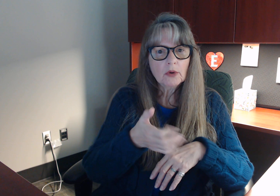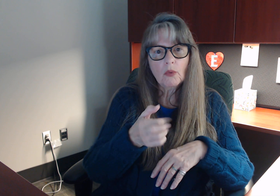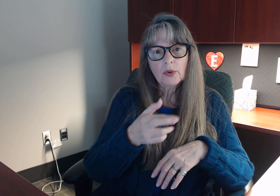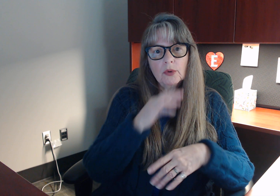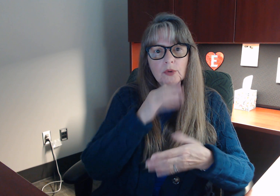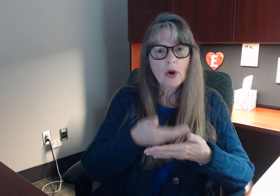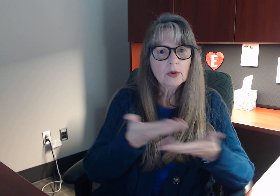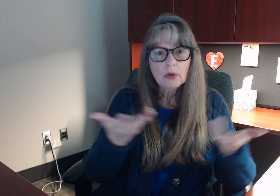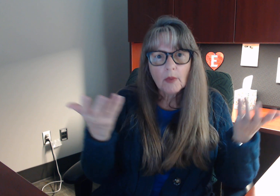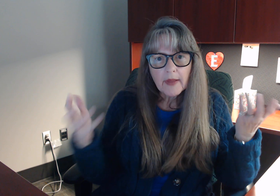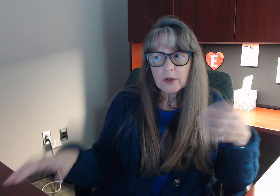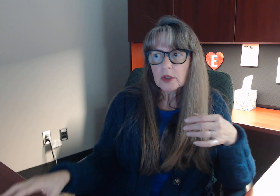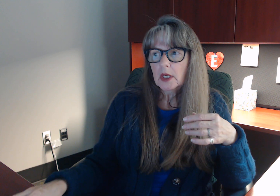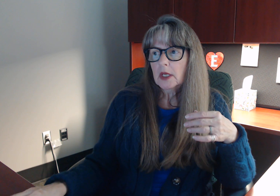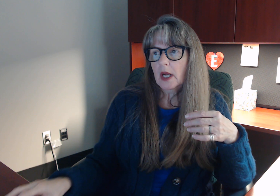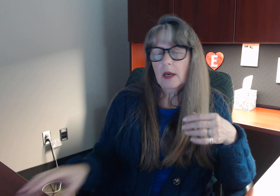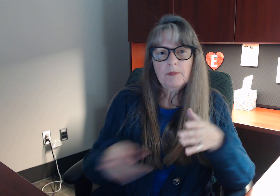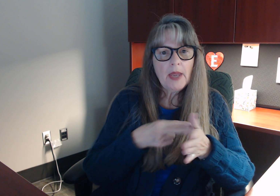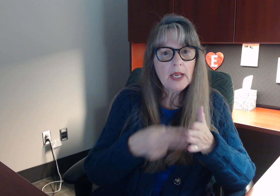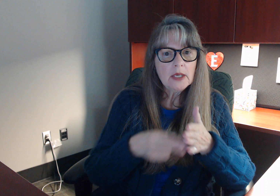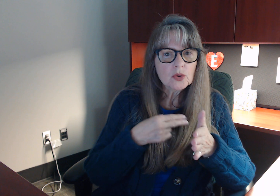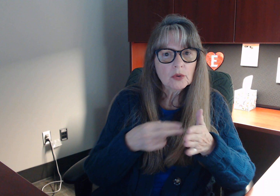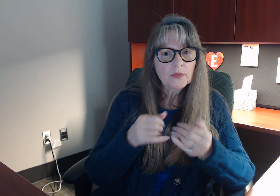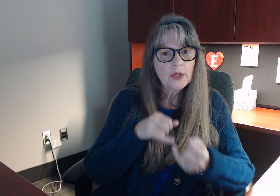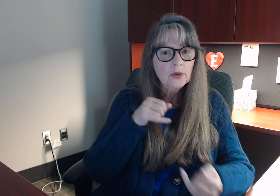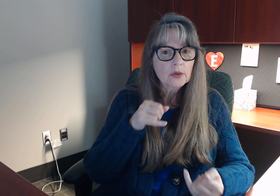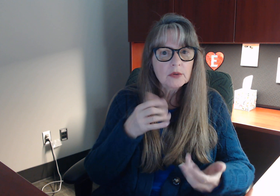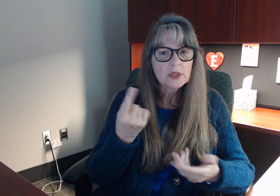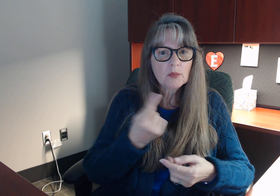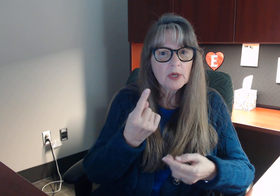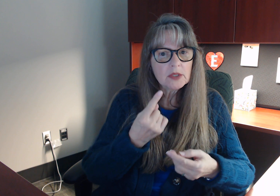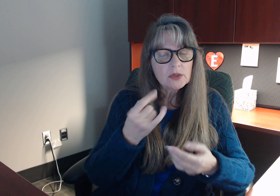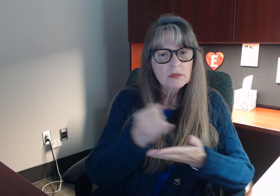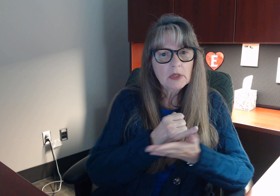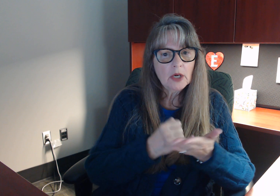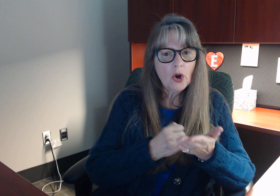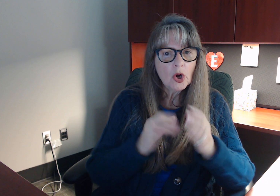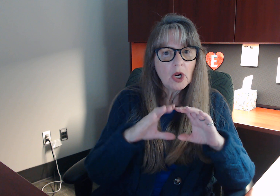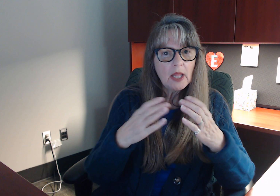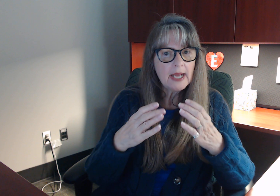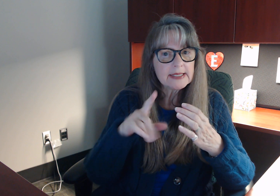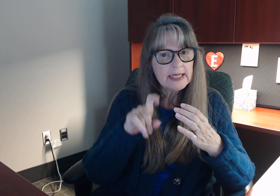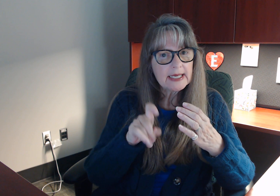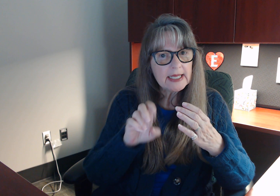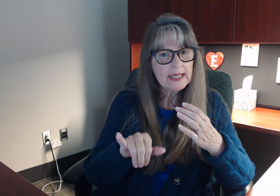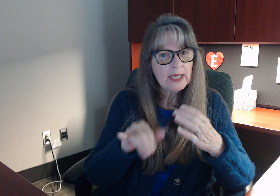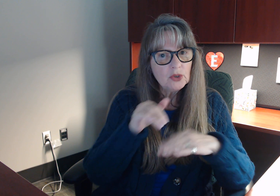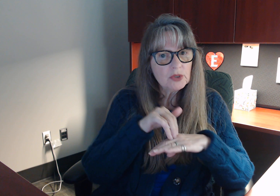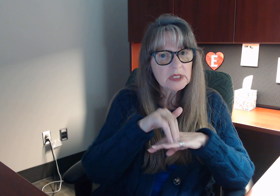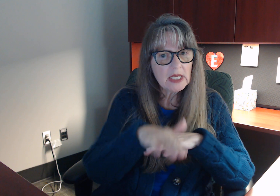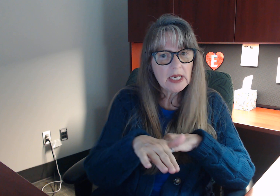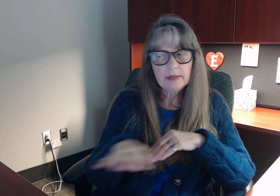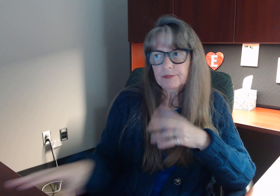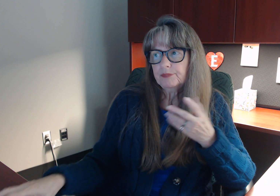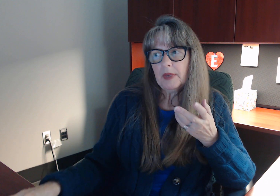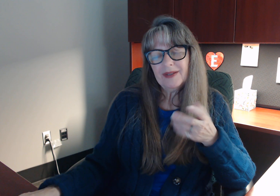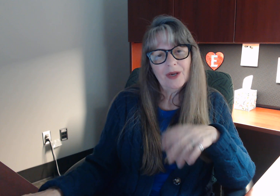or your daughter or whatever, paint or thinner, or someone is in art class and they need that, and you just send it. But no, you